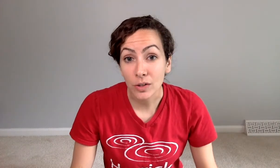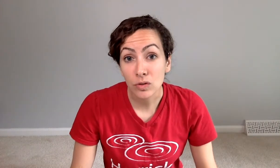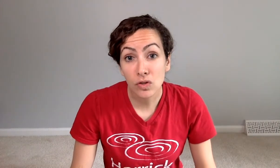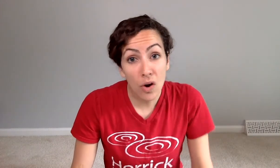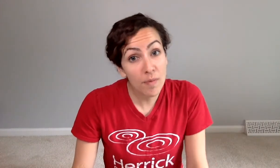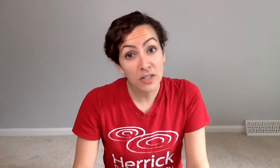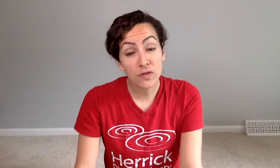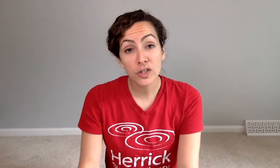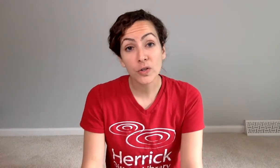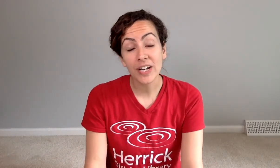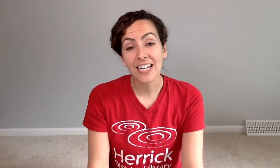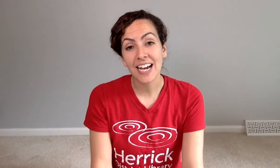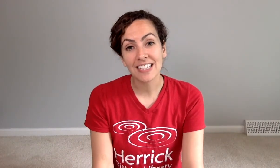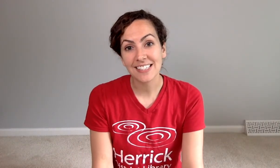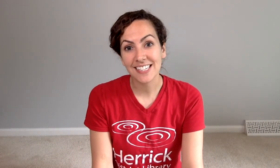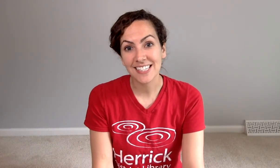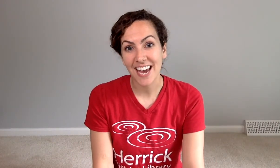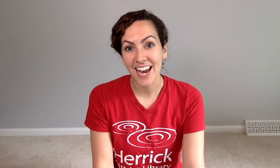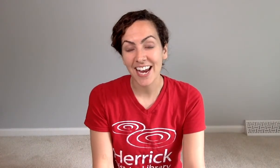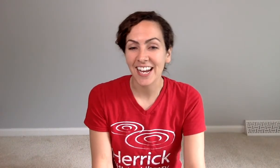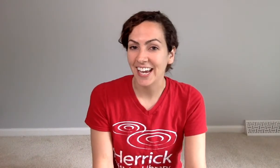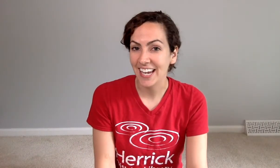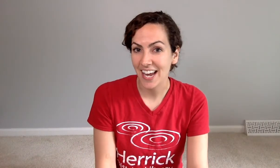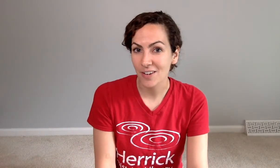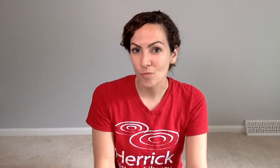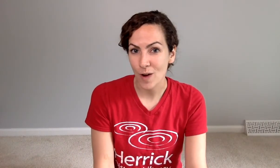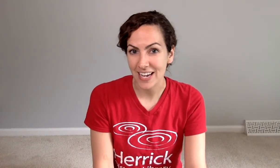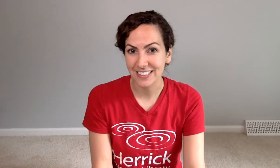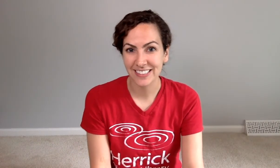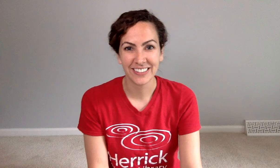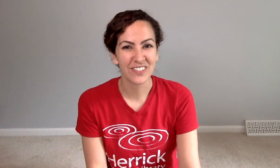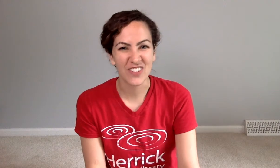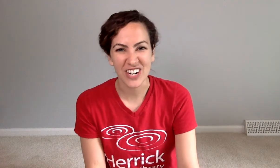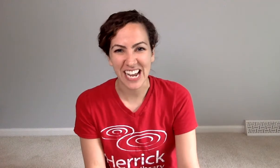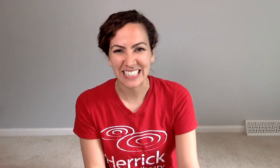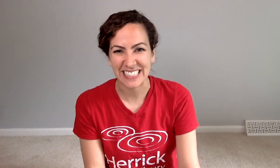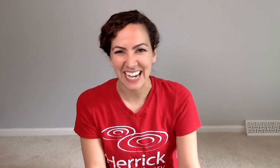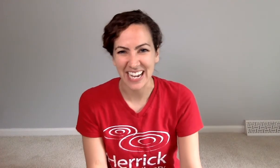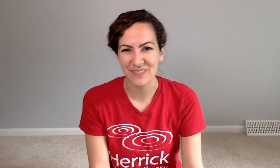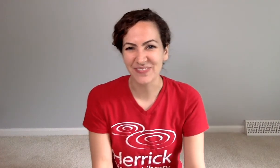so much for joining us today, and I can't wait for next time.